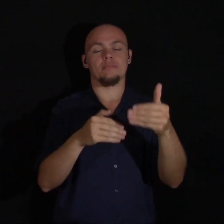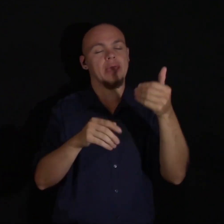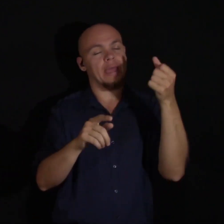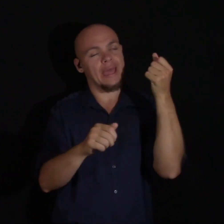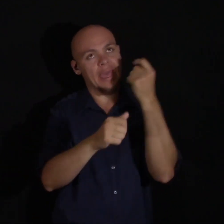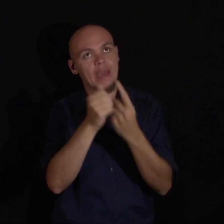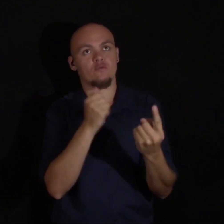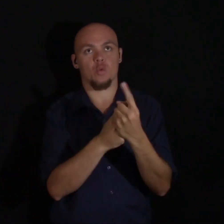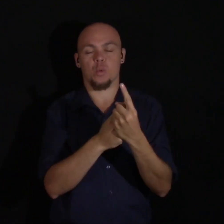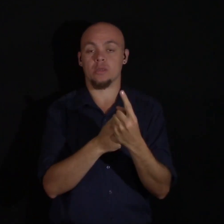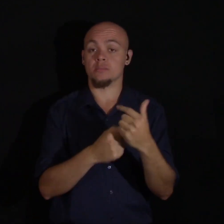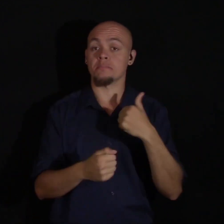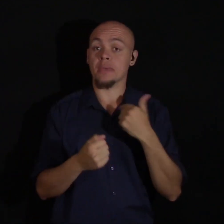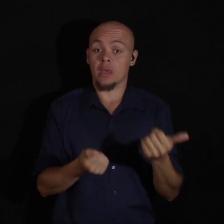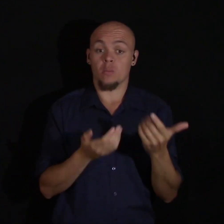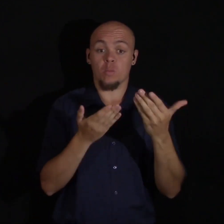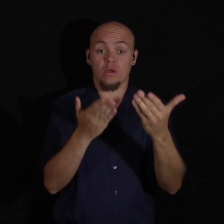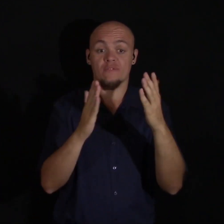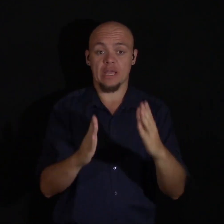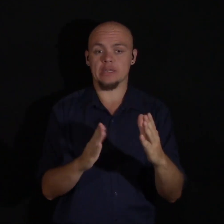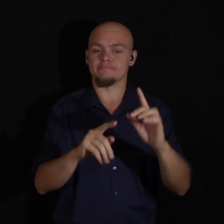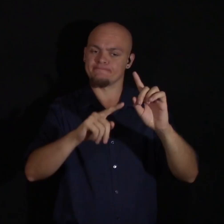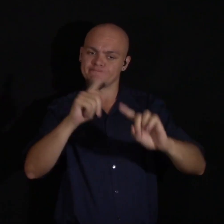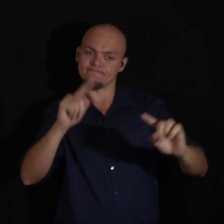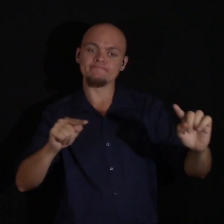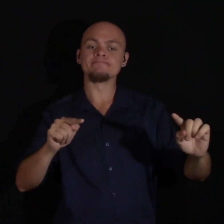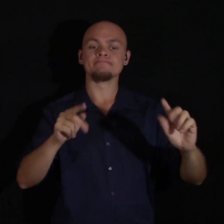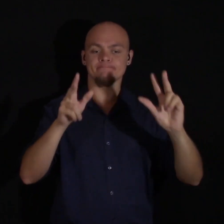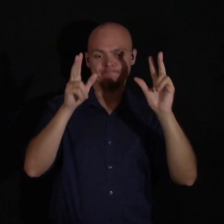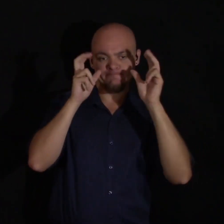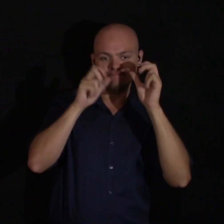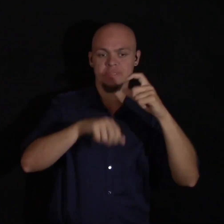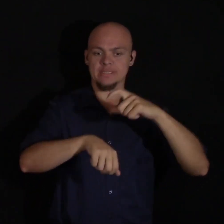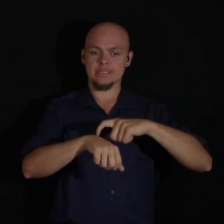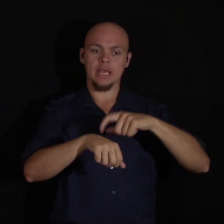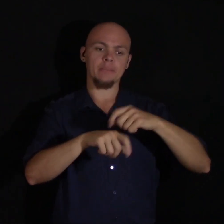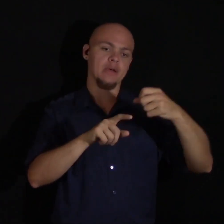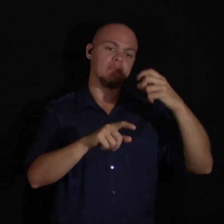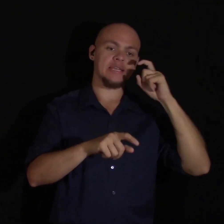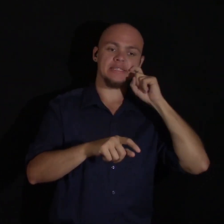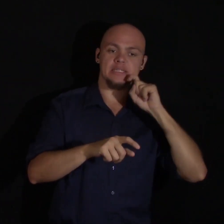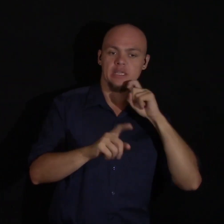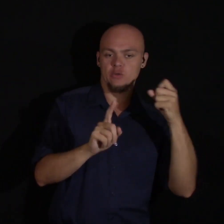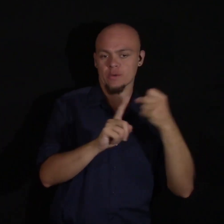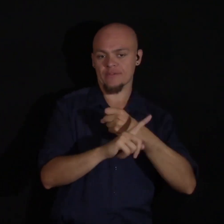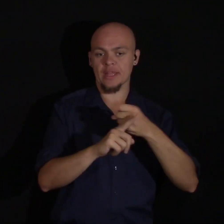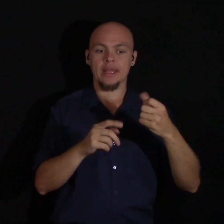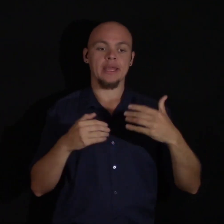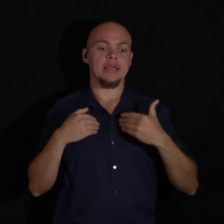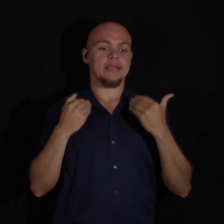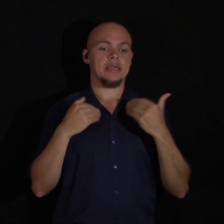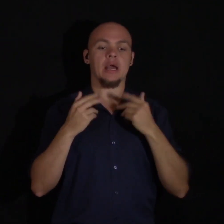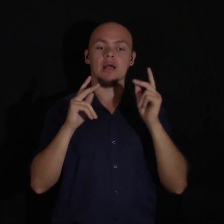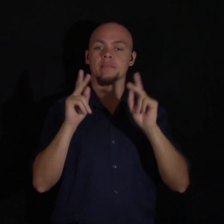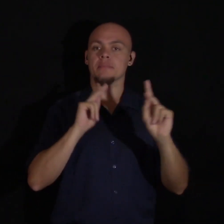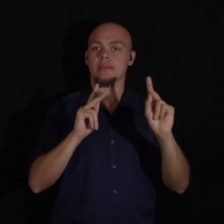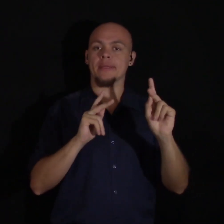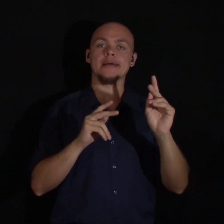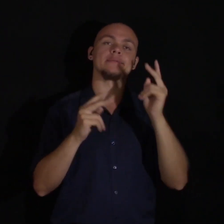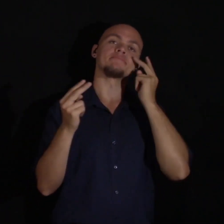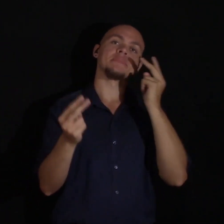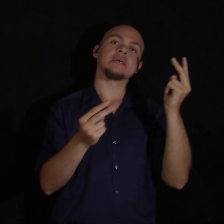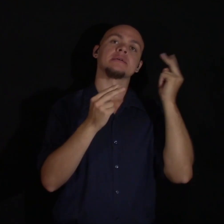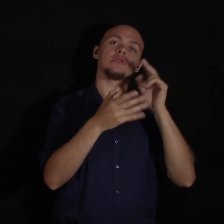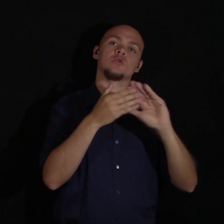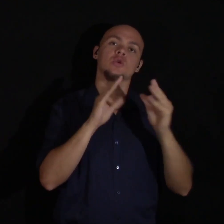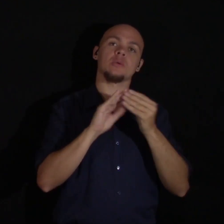As a provider, I've heard various accounts of times of sexual violence, and young people have recanted stories of